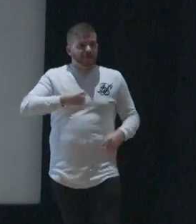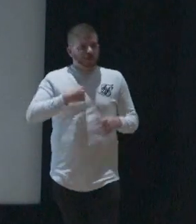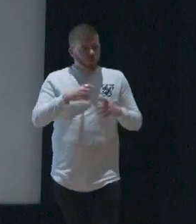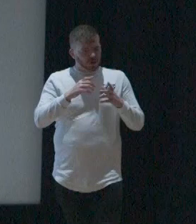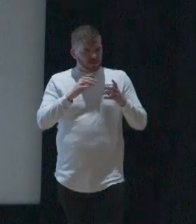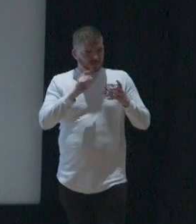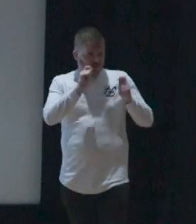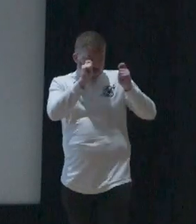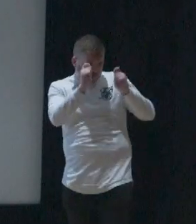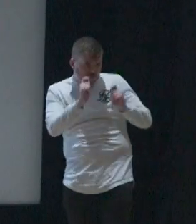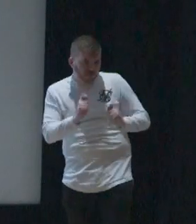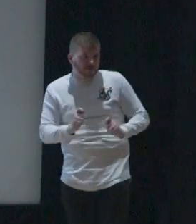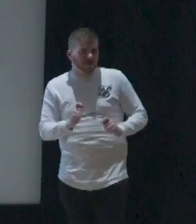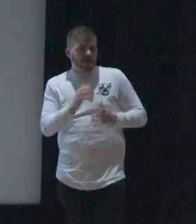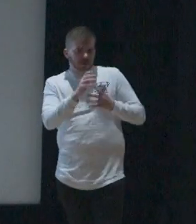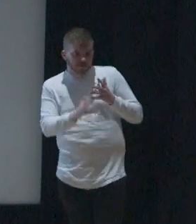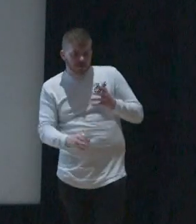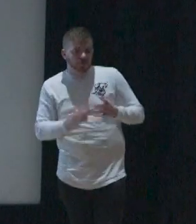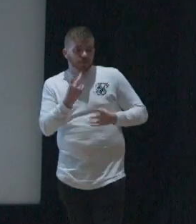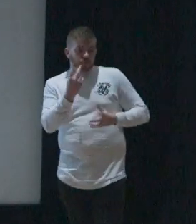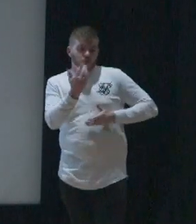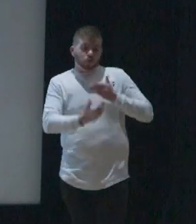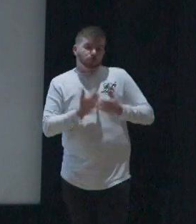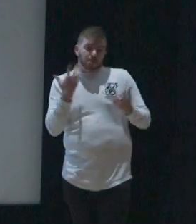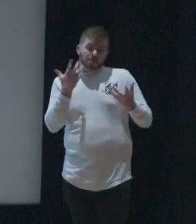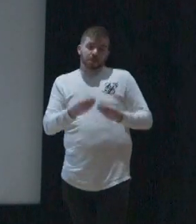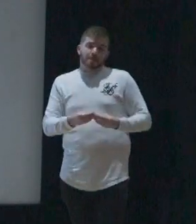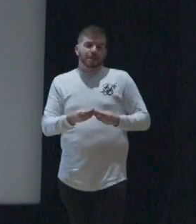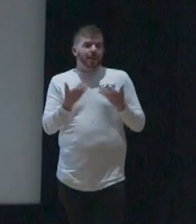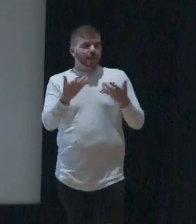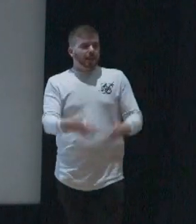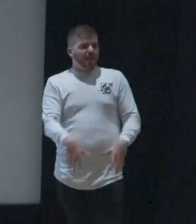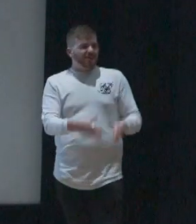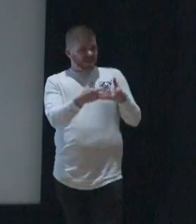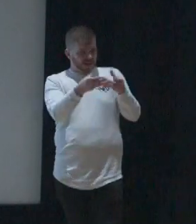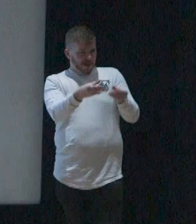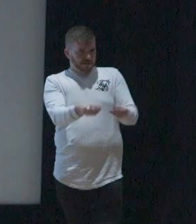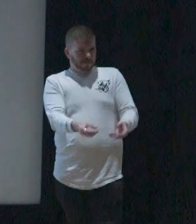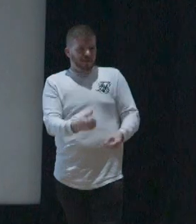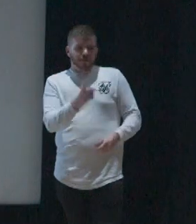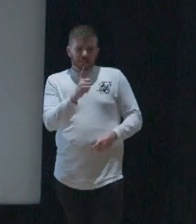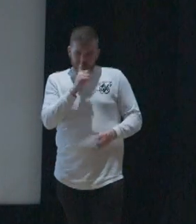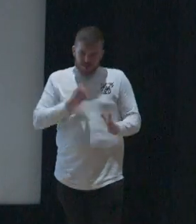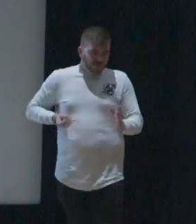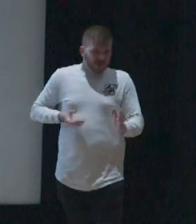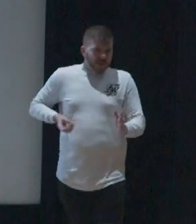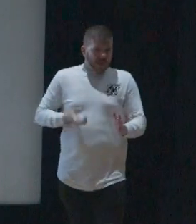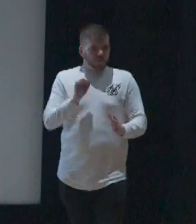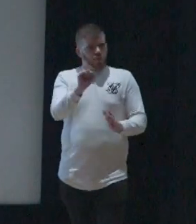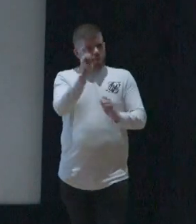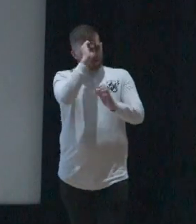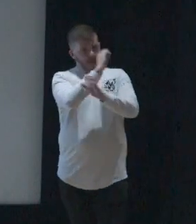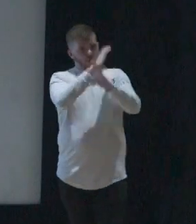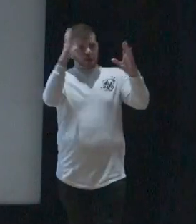aspects of those two stories together across time and still leave just a few gaps and hints so that players can fill it in with their own imagination. For